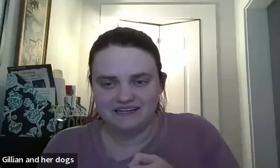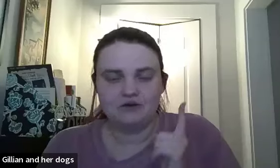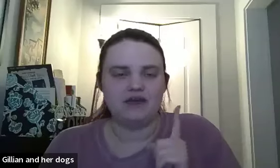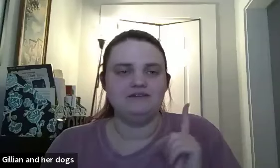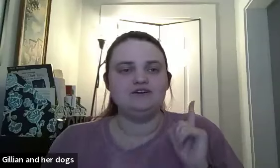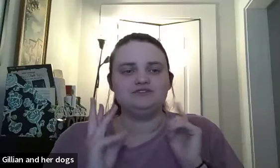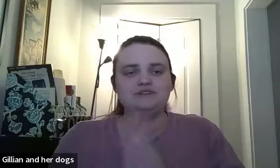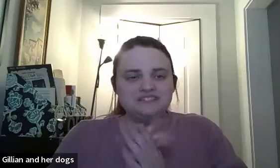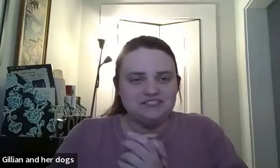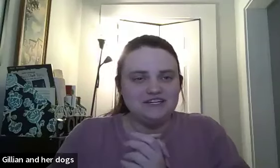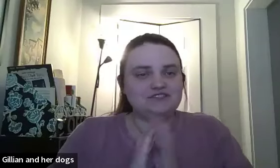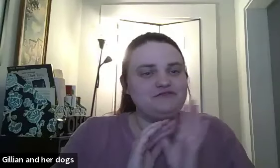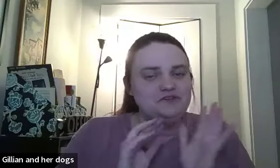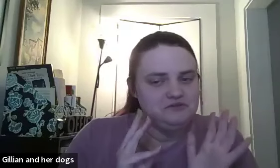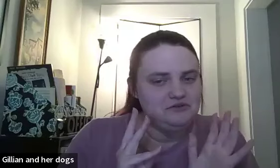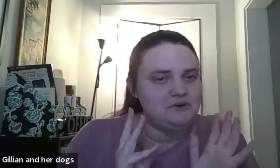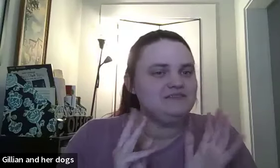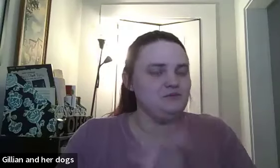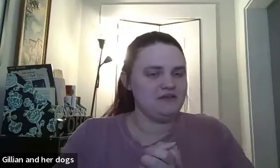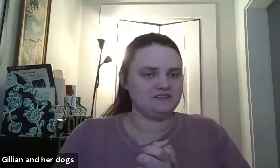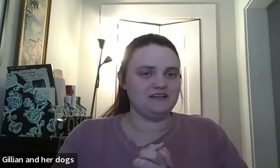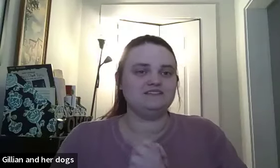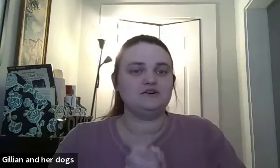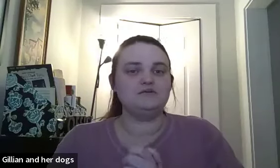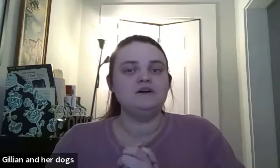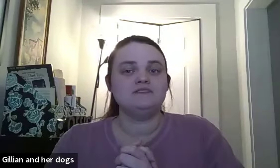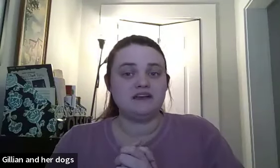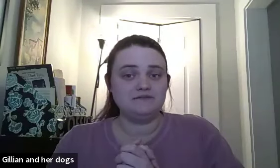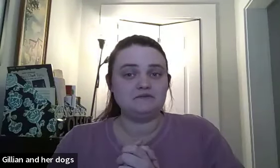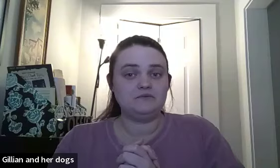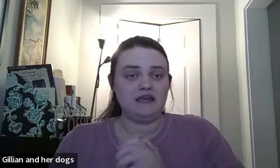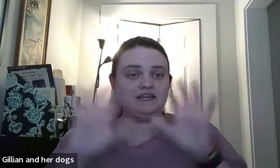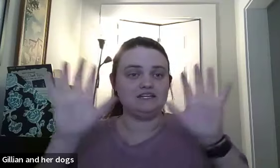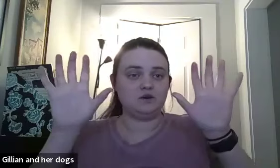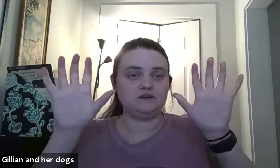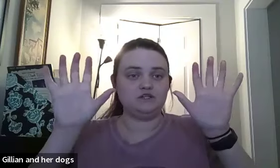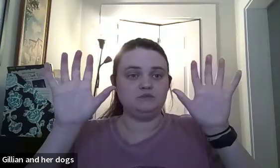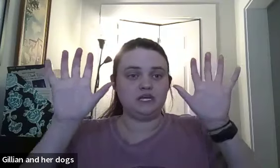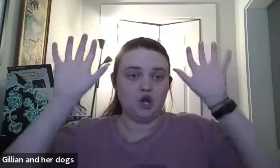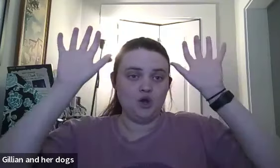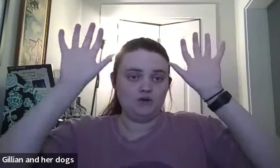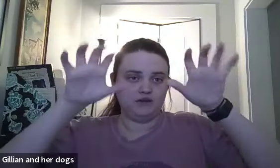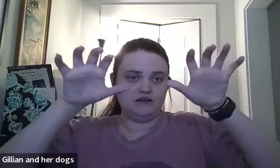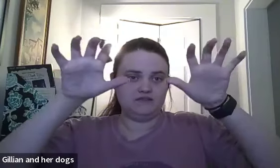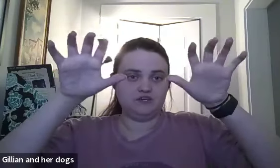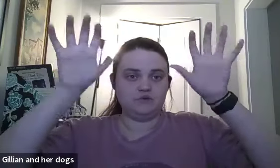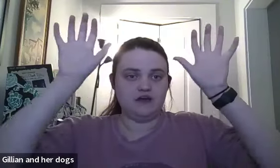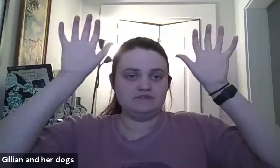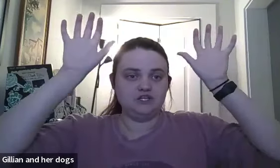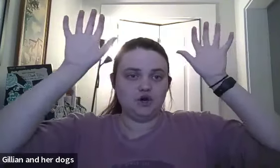Raining. Okay, so let's just touch a few quick little weather signs. So the sign for rain is going to be, you're going to have like these open fives, and you